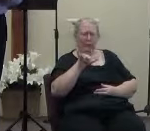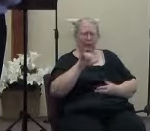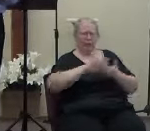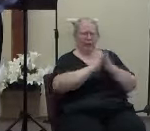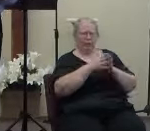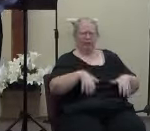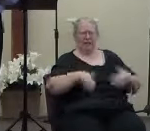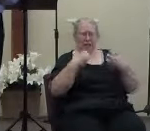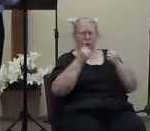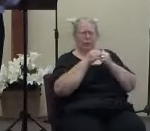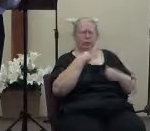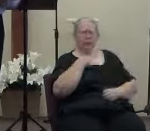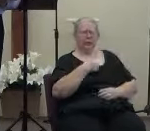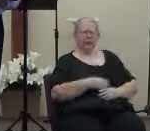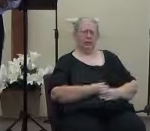told me.